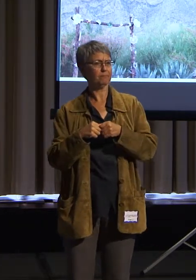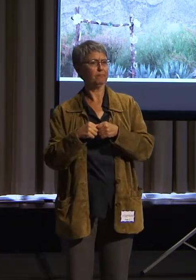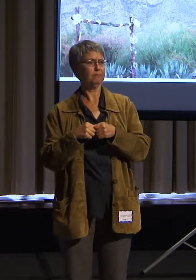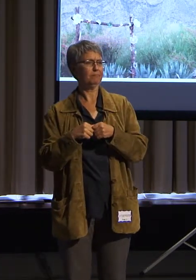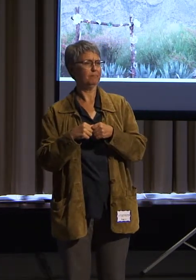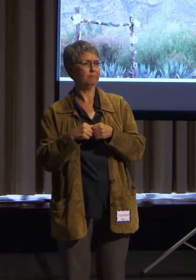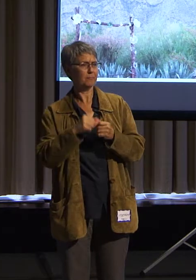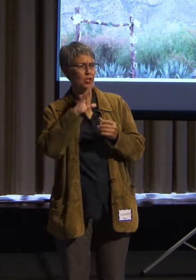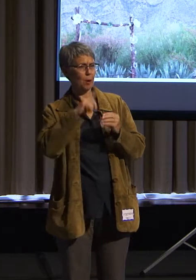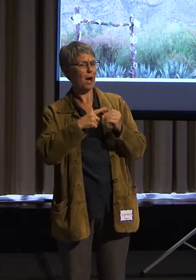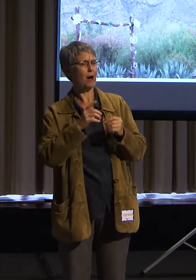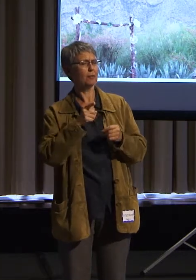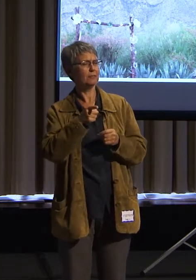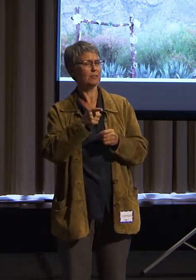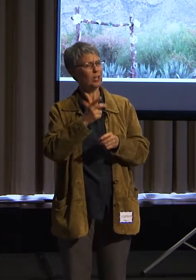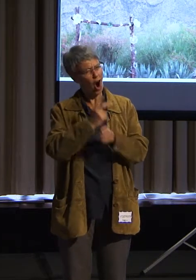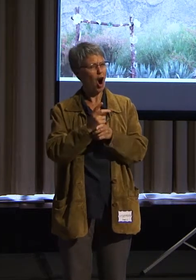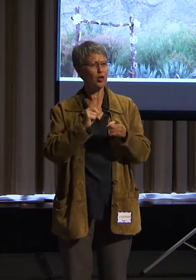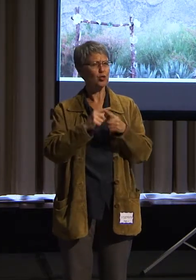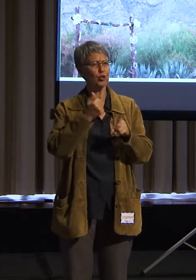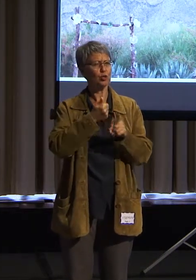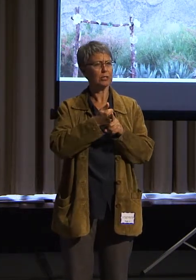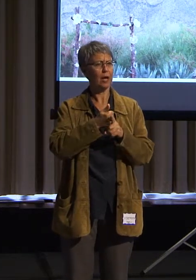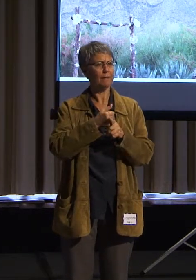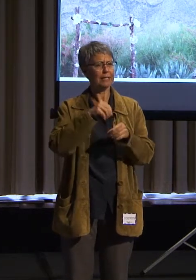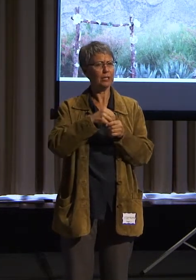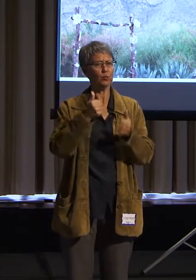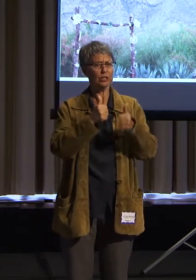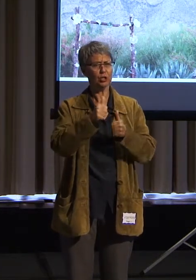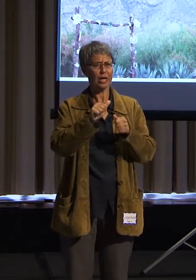can switch. Is everybody clear about that?